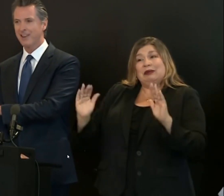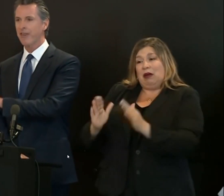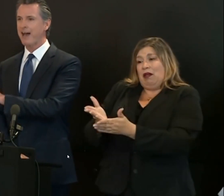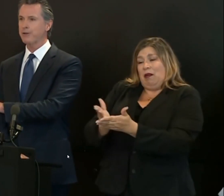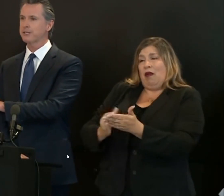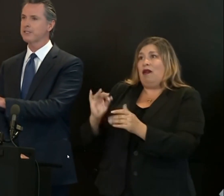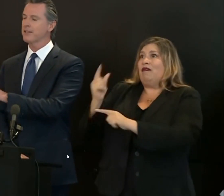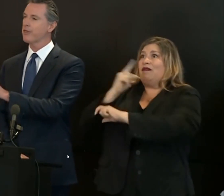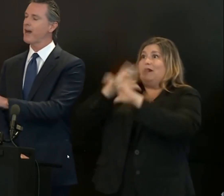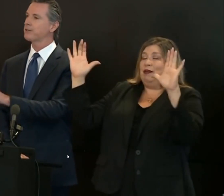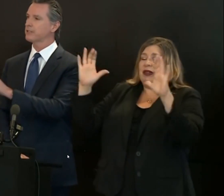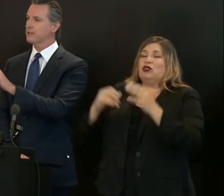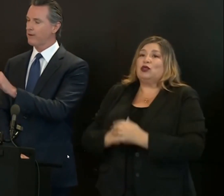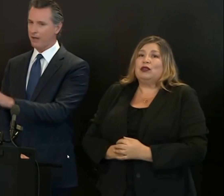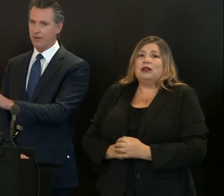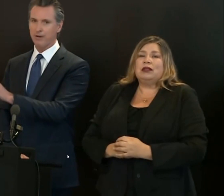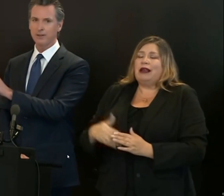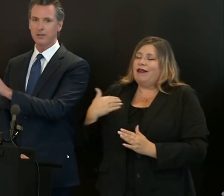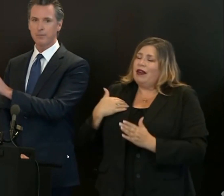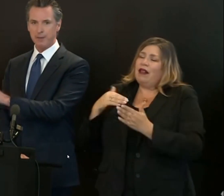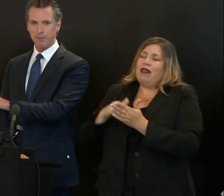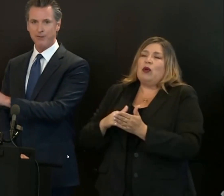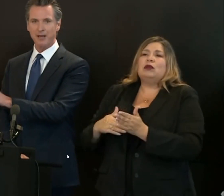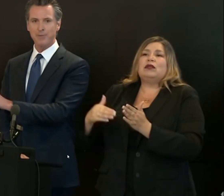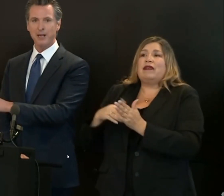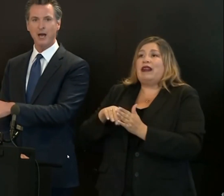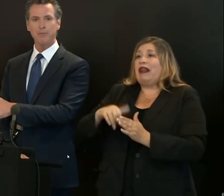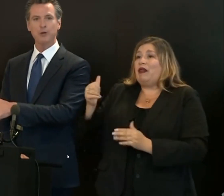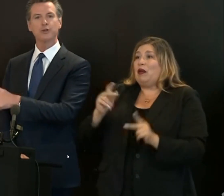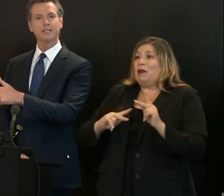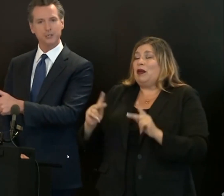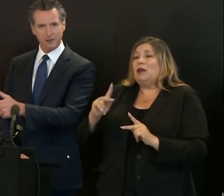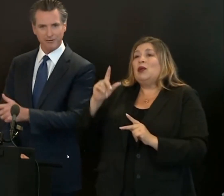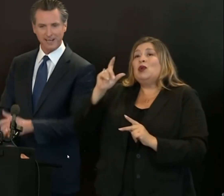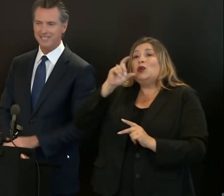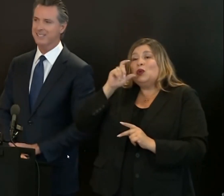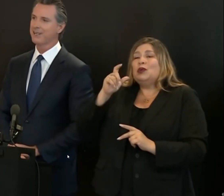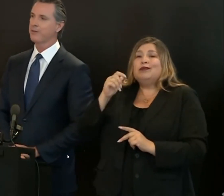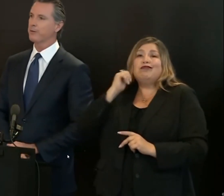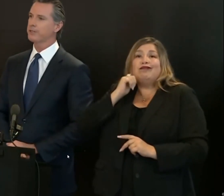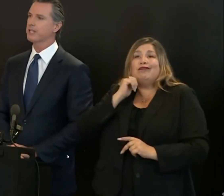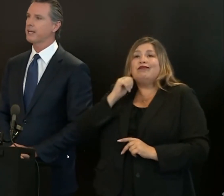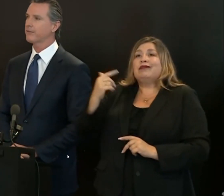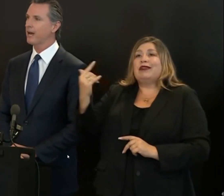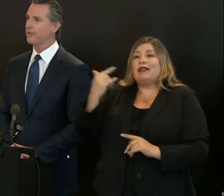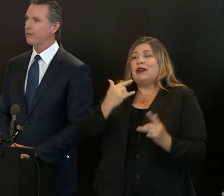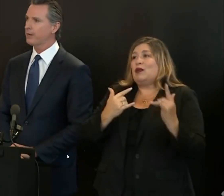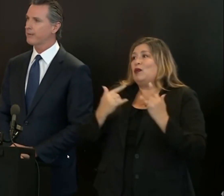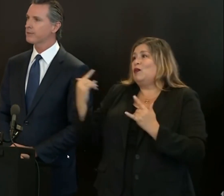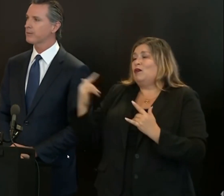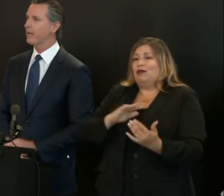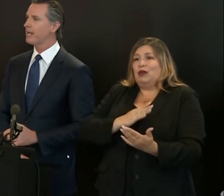picture. Thousands and thousands of other people have come in on more traditional flights through the state